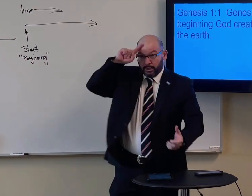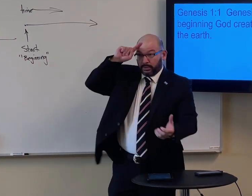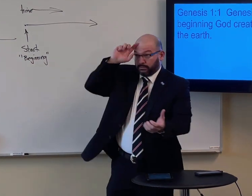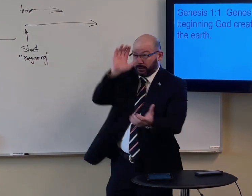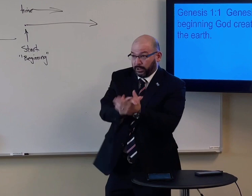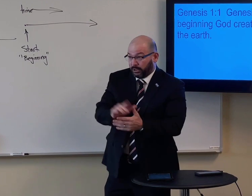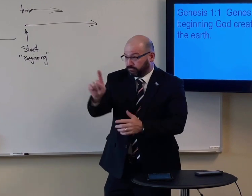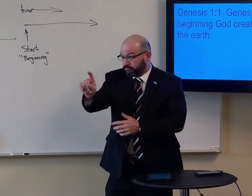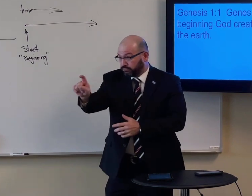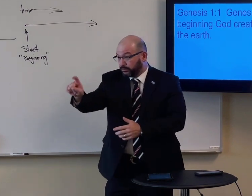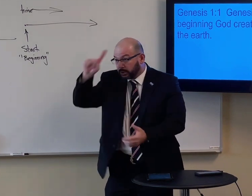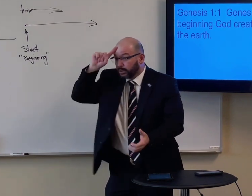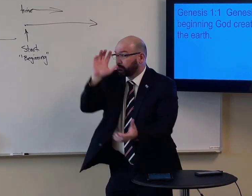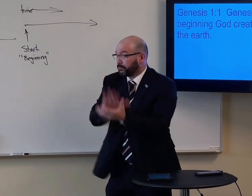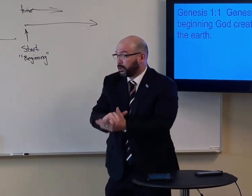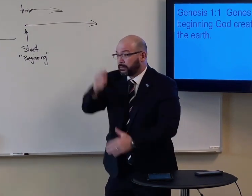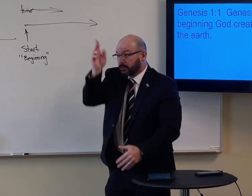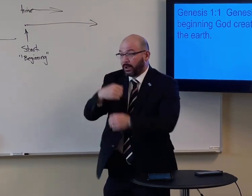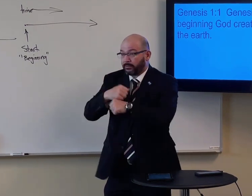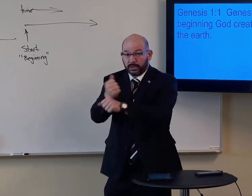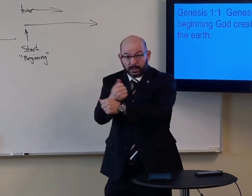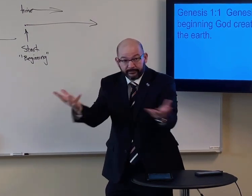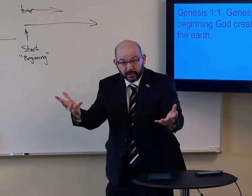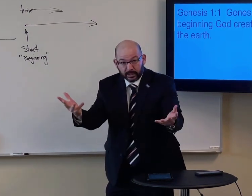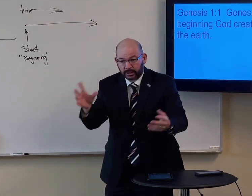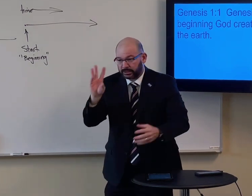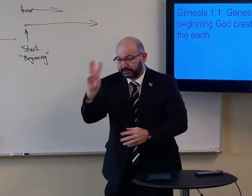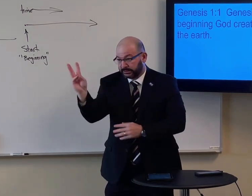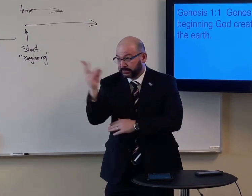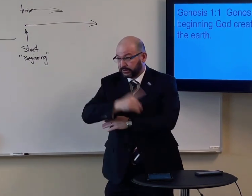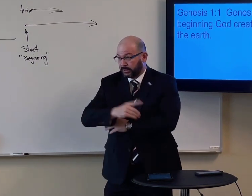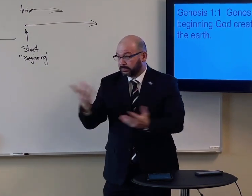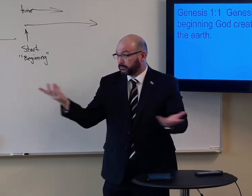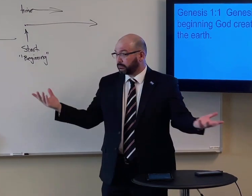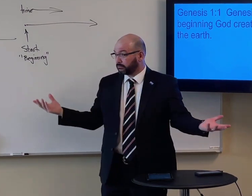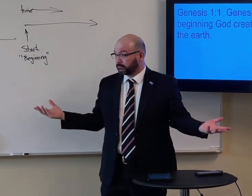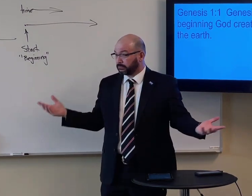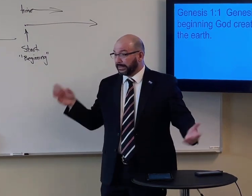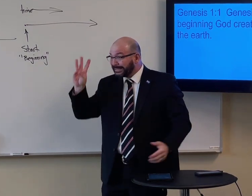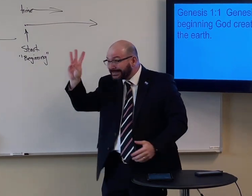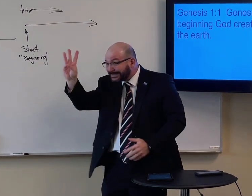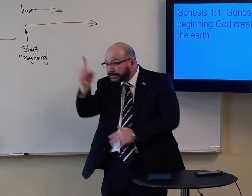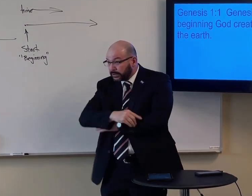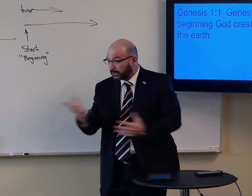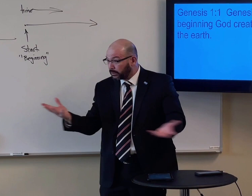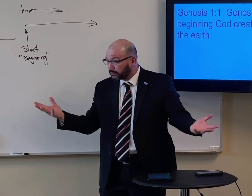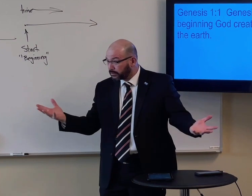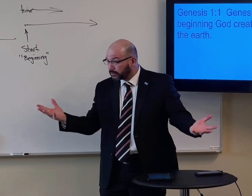You believe God made everything in six days? Six days.